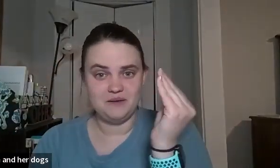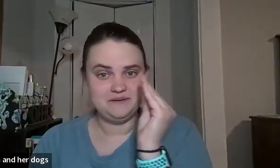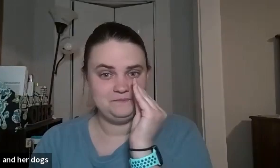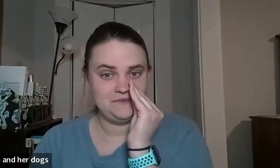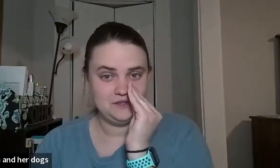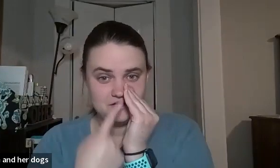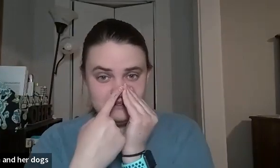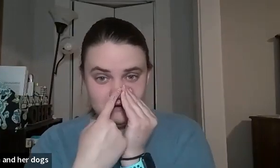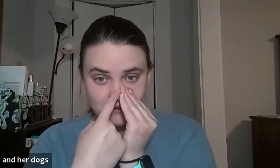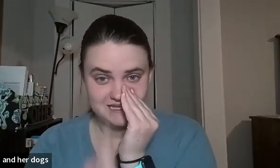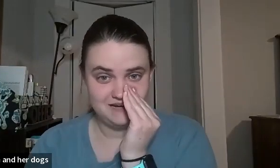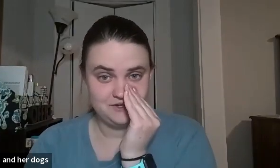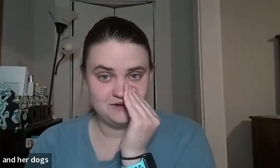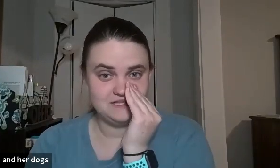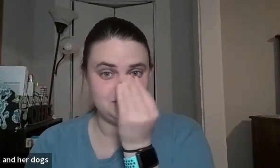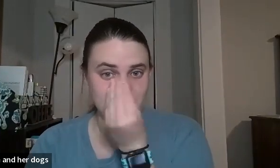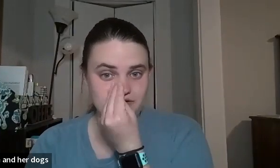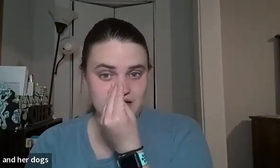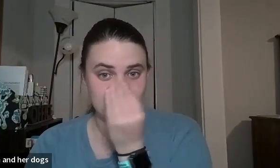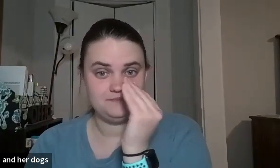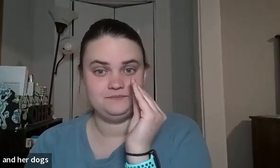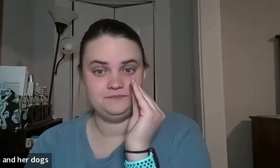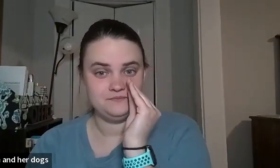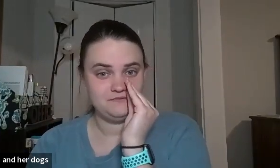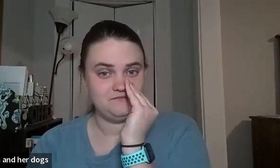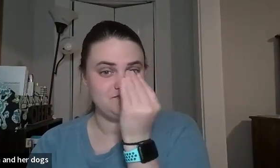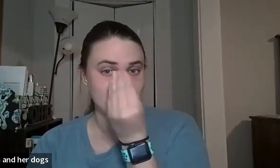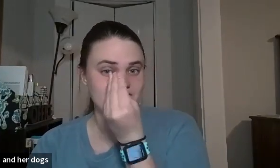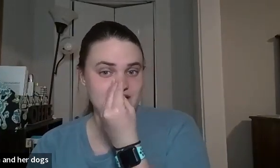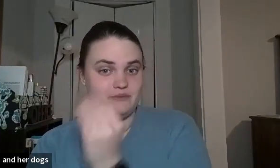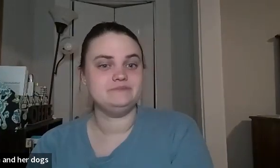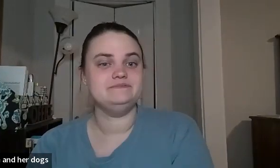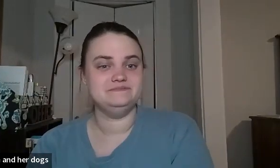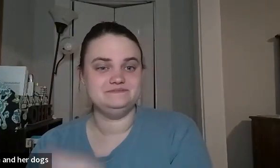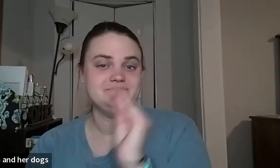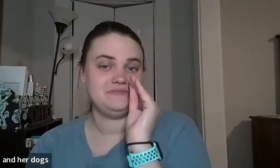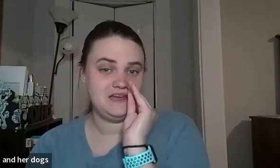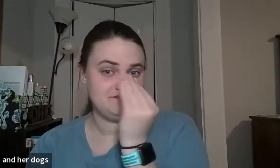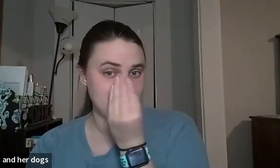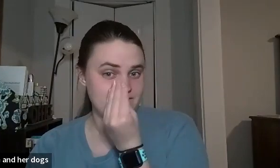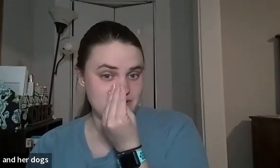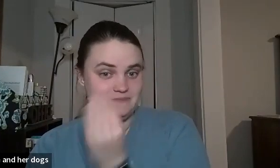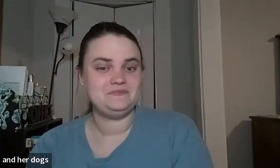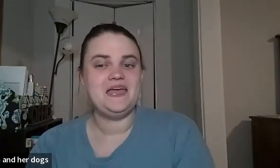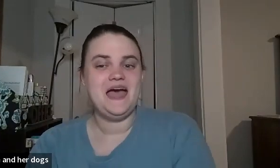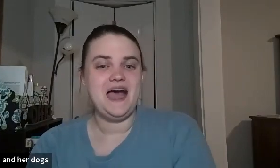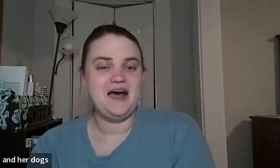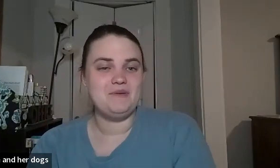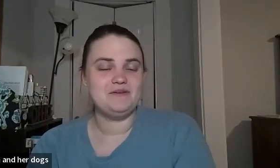puppet. You're going to start on one side of your nose and you're going to go flower. Flower. Flower.